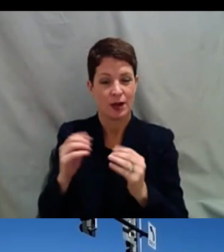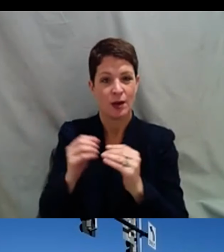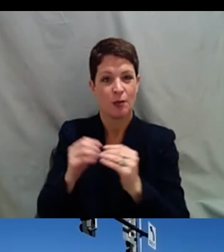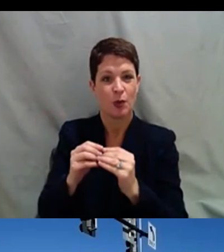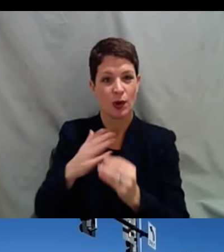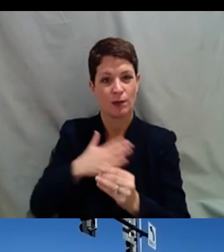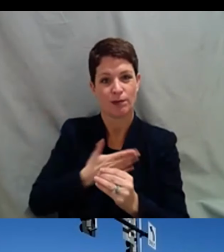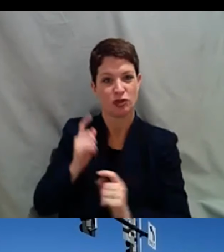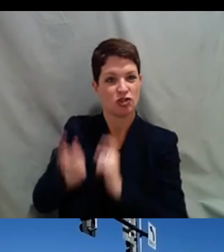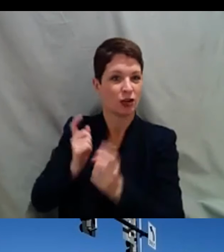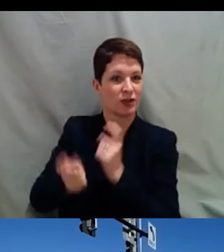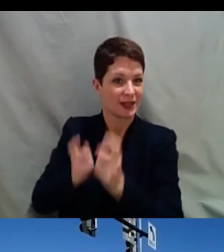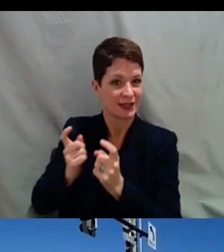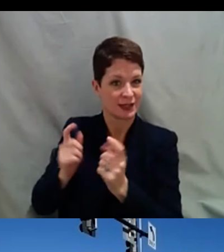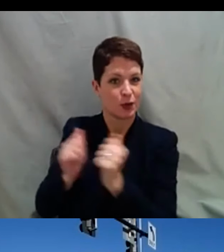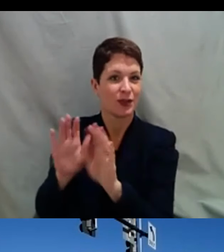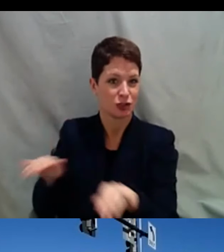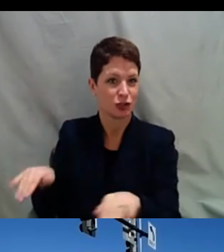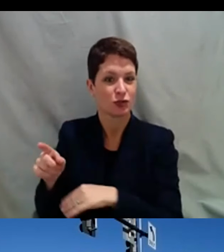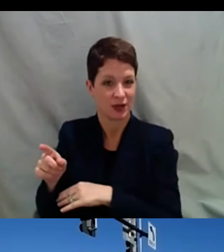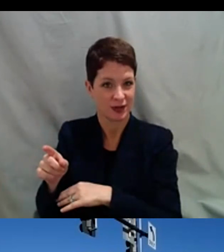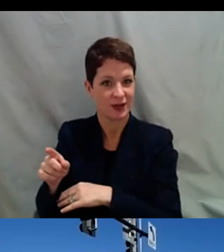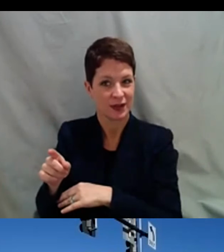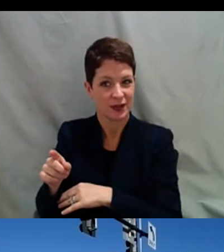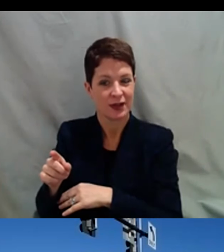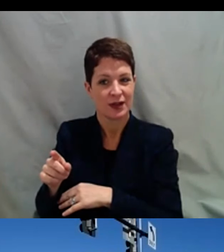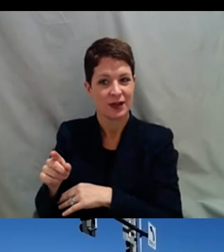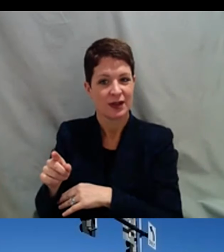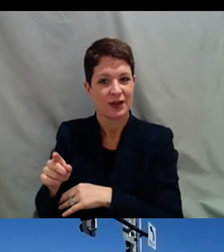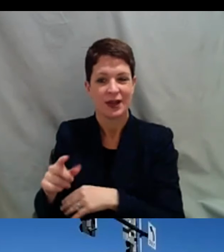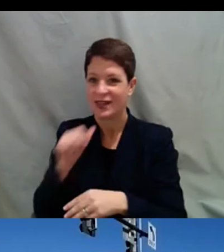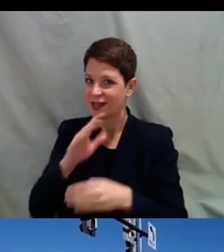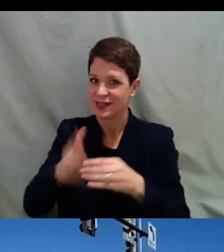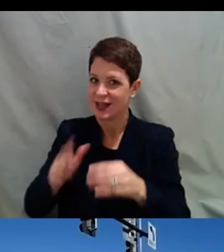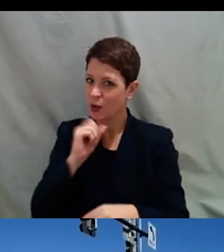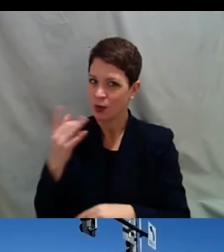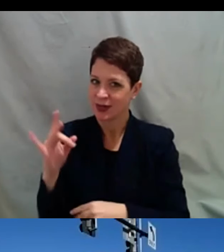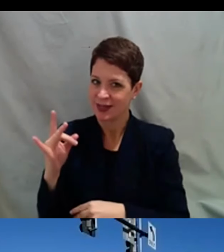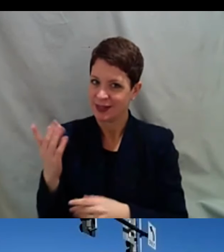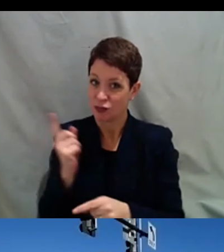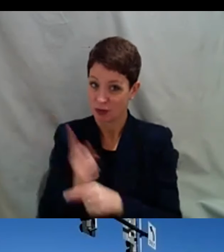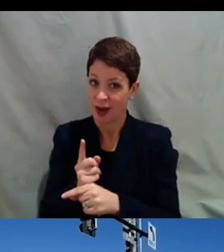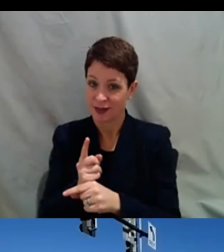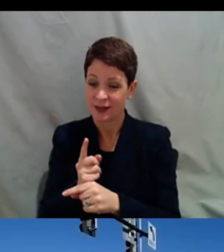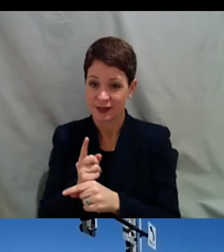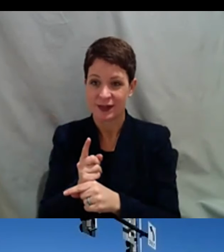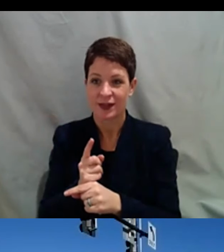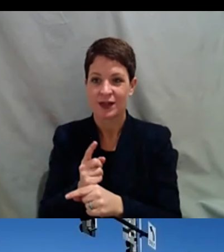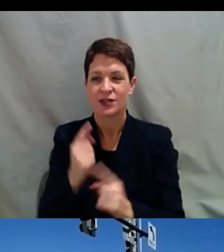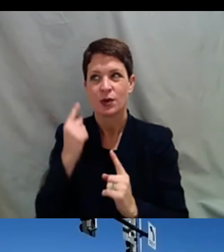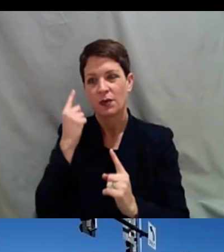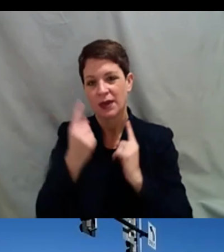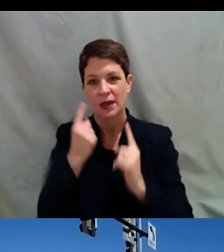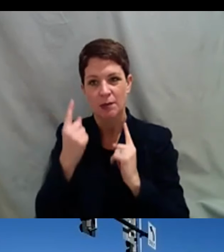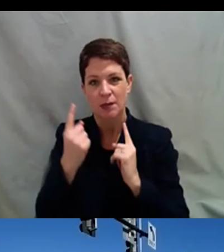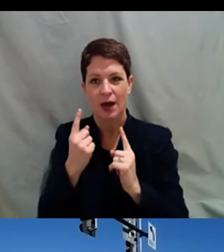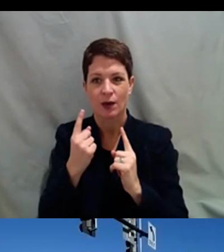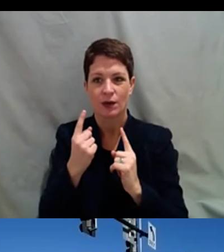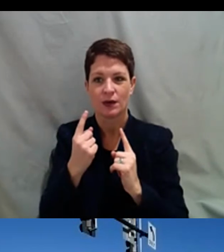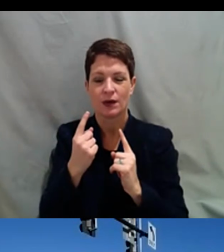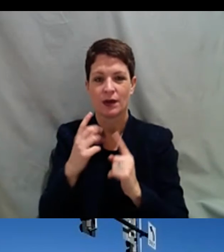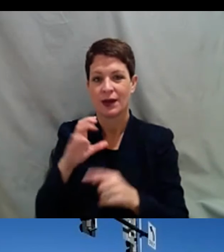for example, sort of with children, doesn't necessarily end at the age of 18, right? So in terms of thinking about, say,